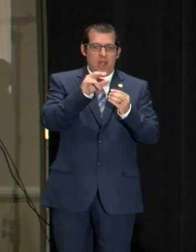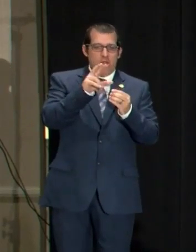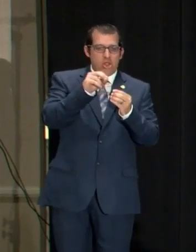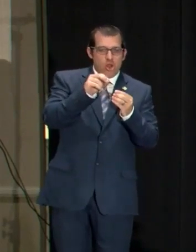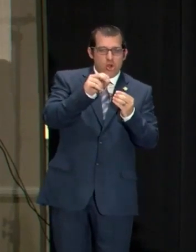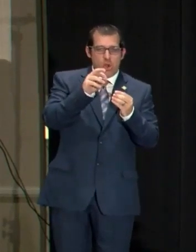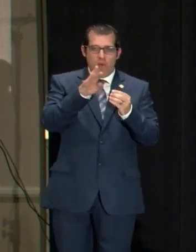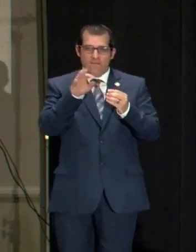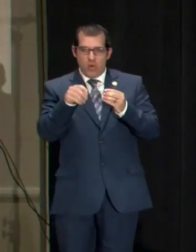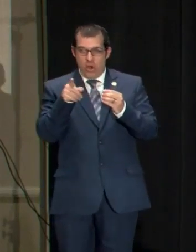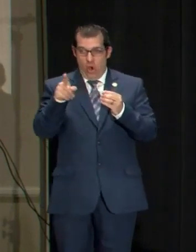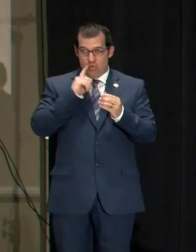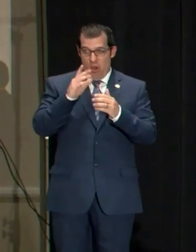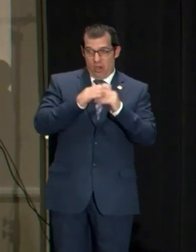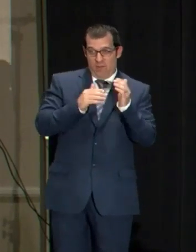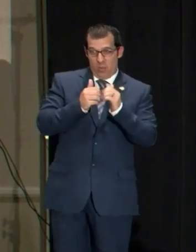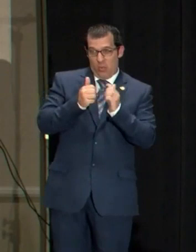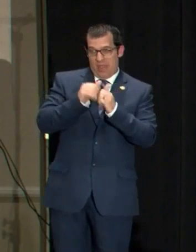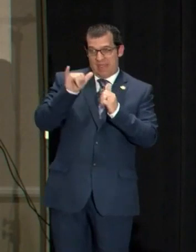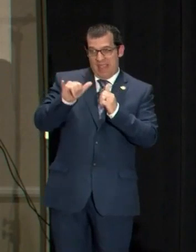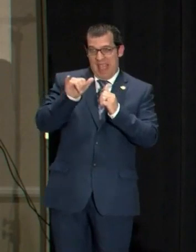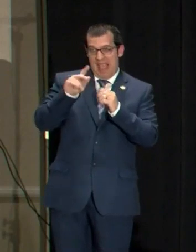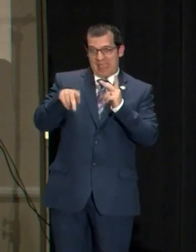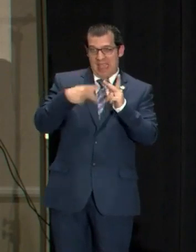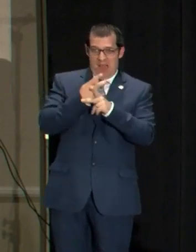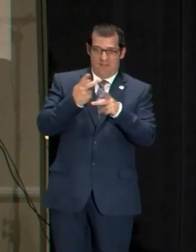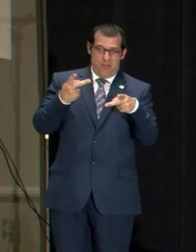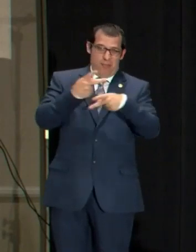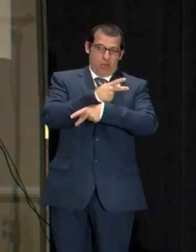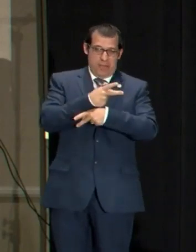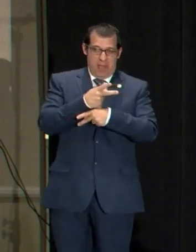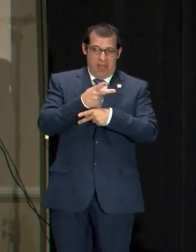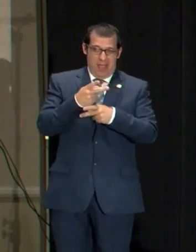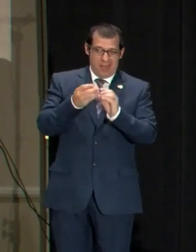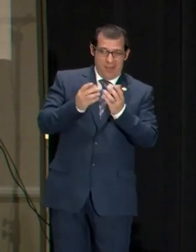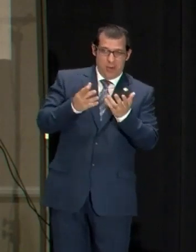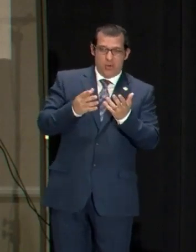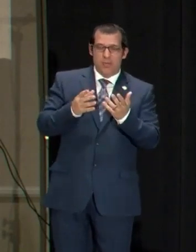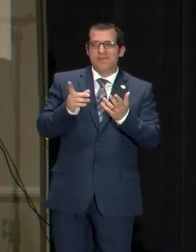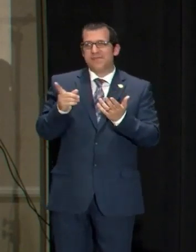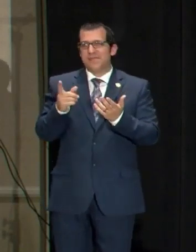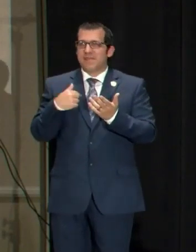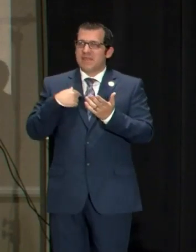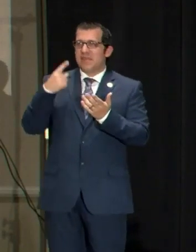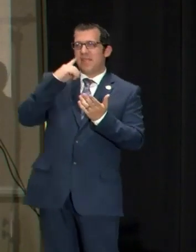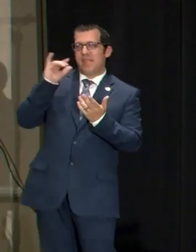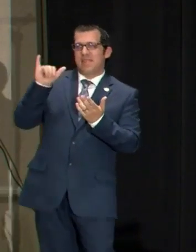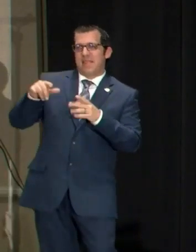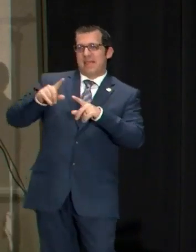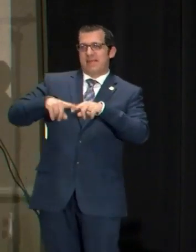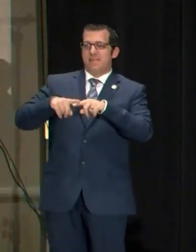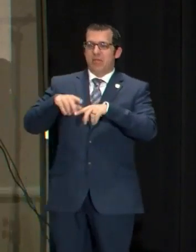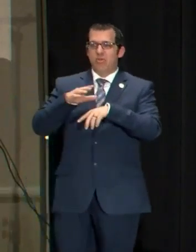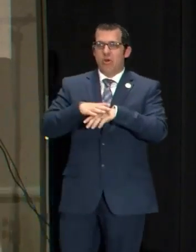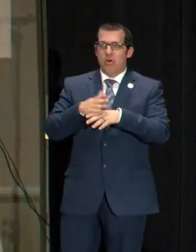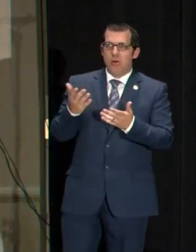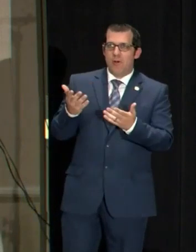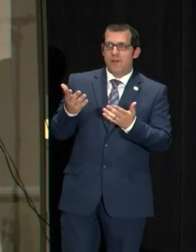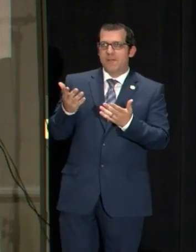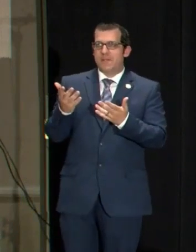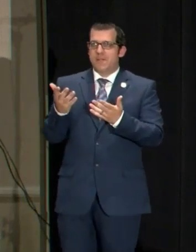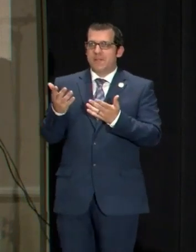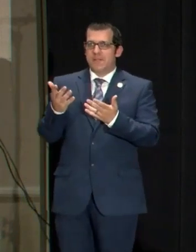40. Are you comfortable with that kind of multiplier? You know, I think that really is going to depend on